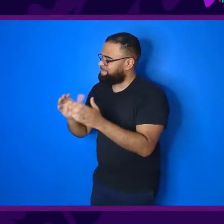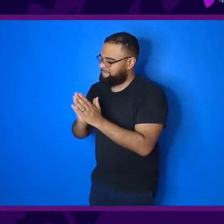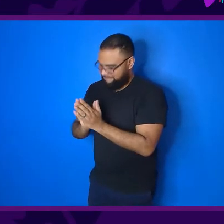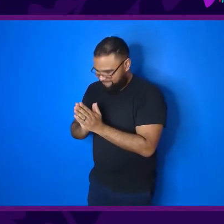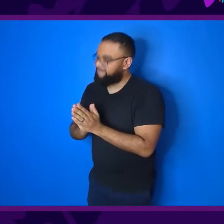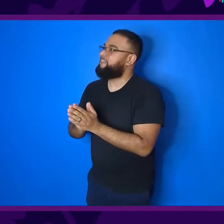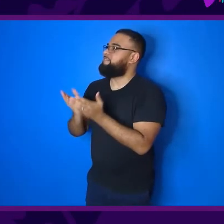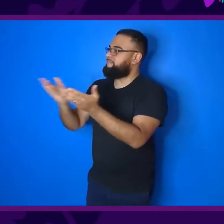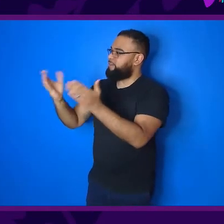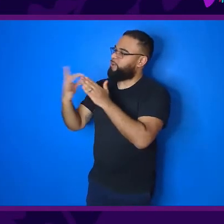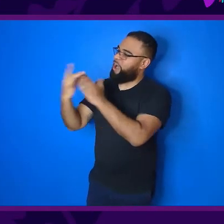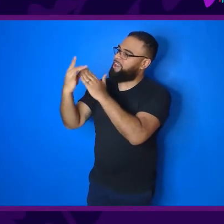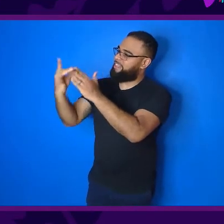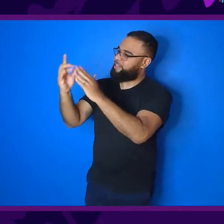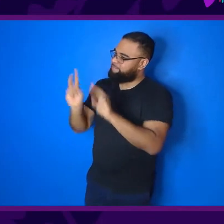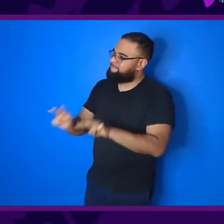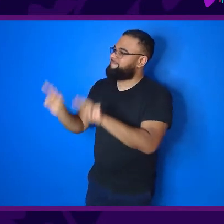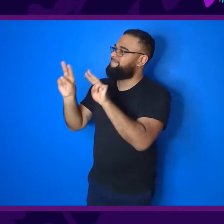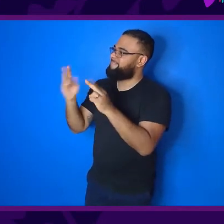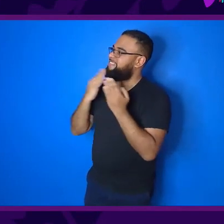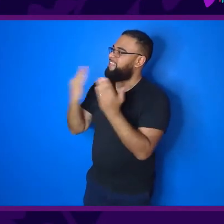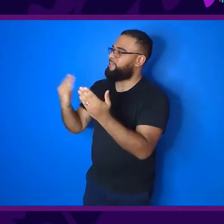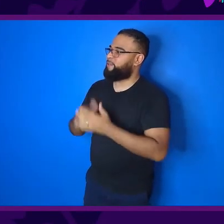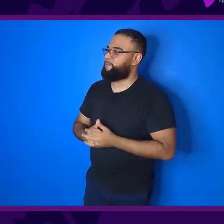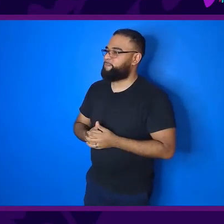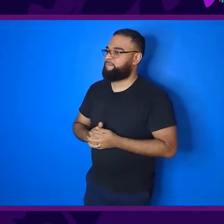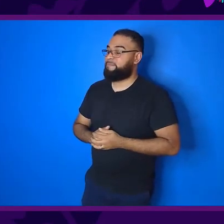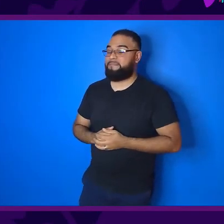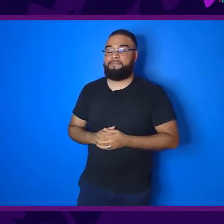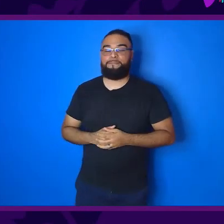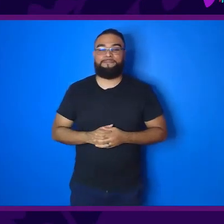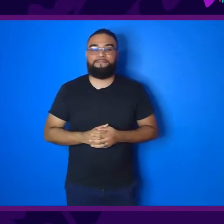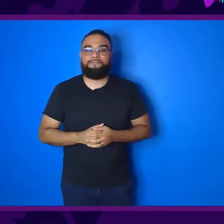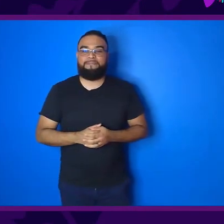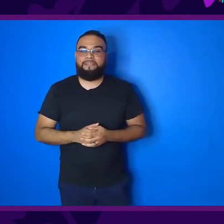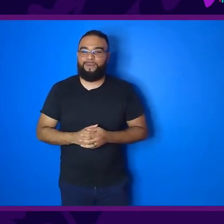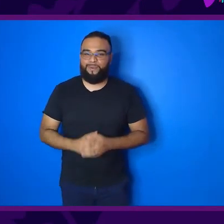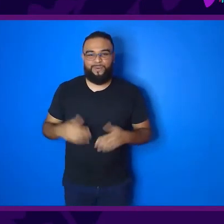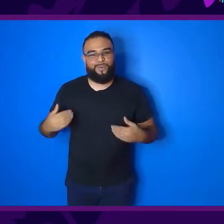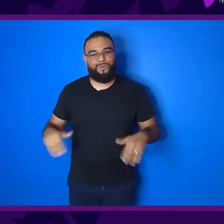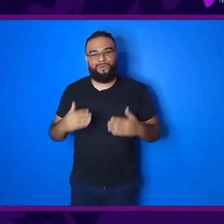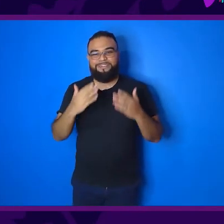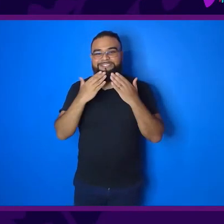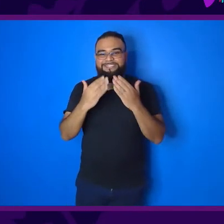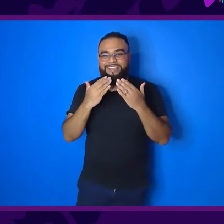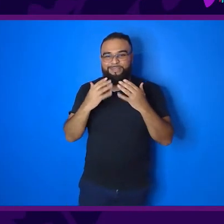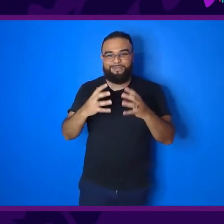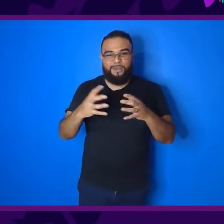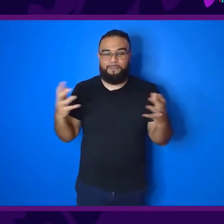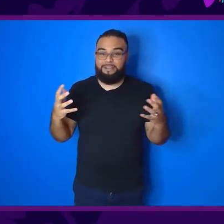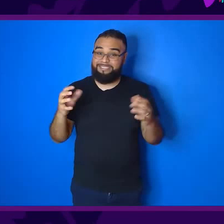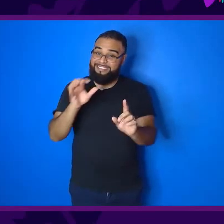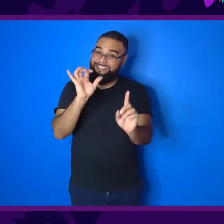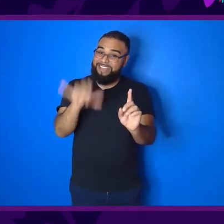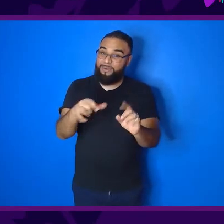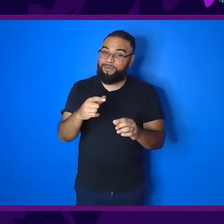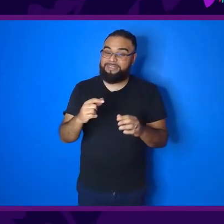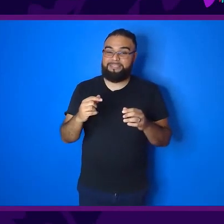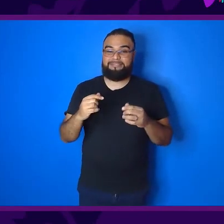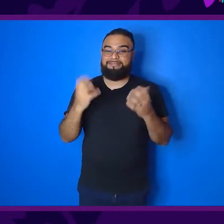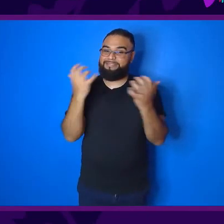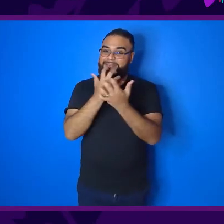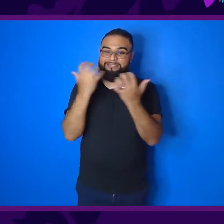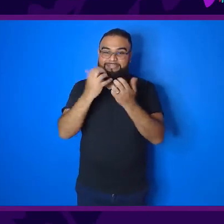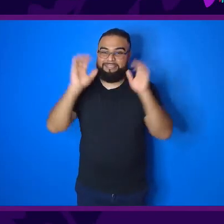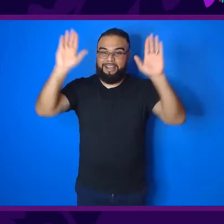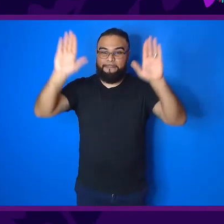you. Thank you so much. Oh, that's amazing, you know. And you look, this is a birthday party, and we already saw Sheila E. and